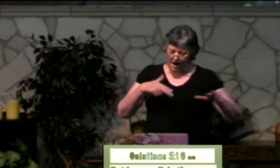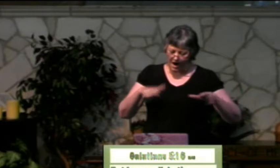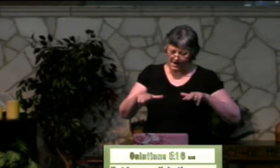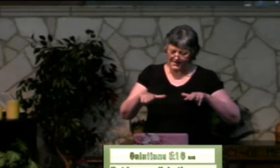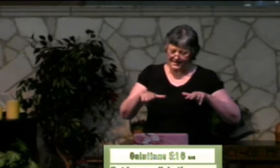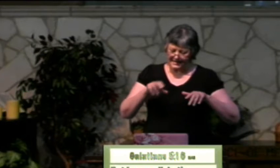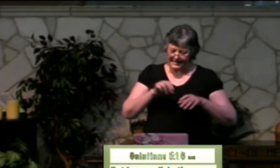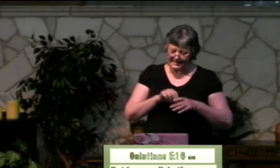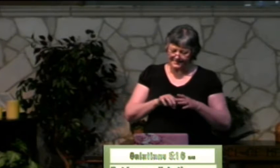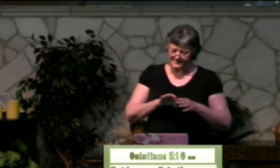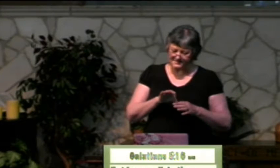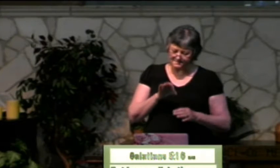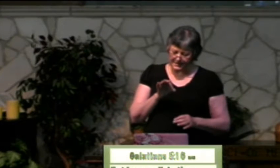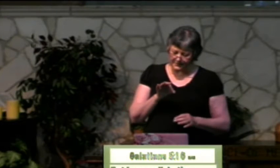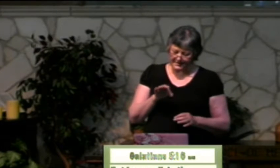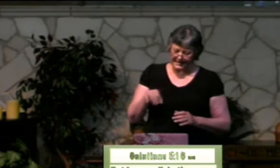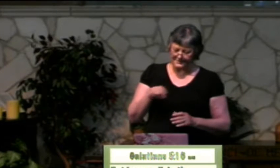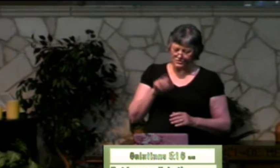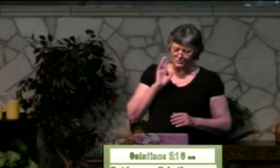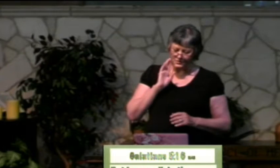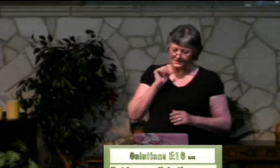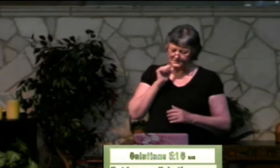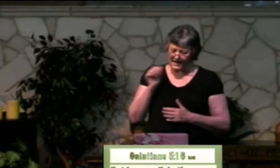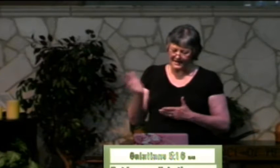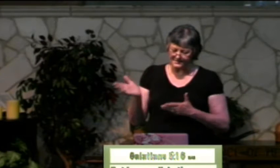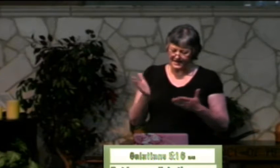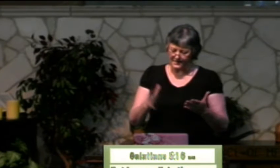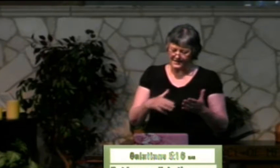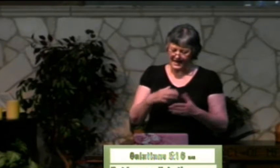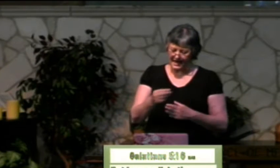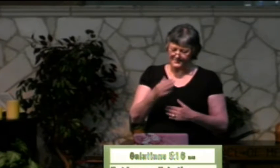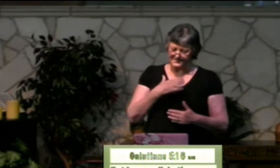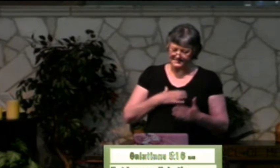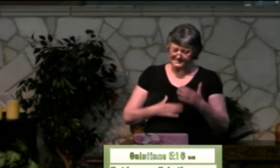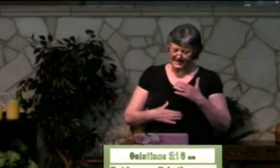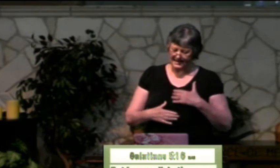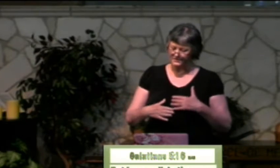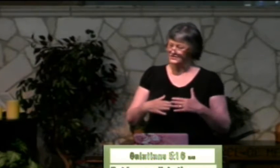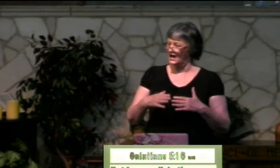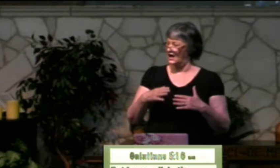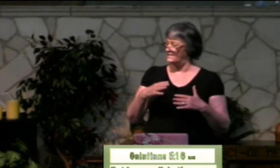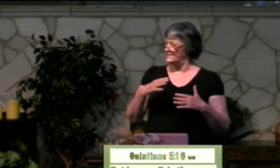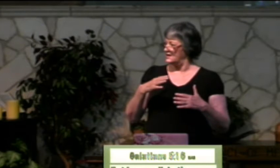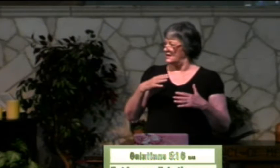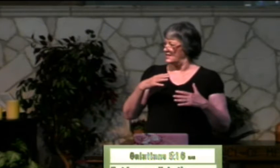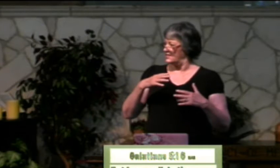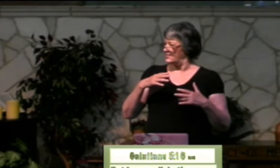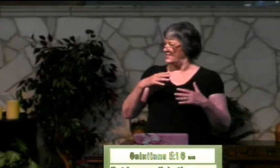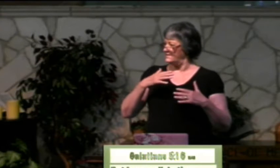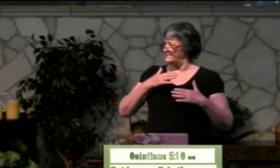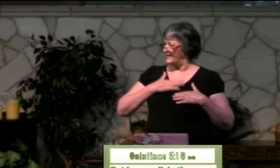walk in the Spirit, and you will not carry out the desires of the